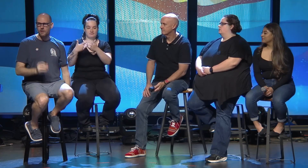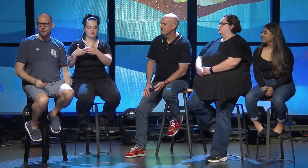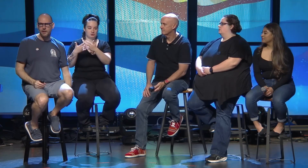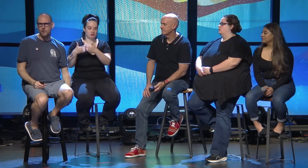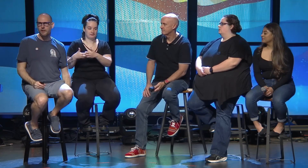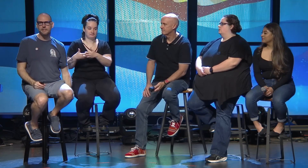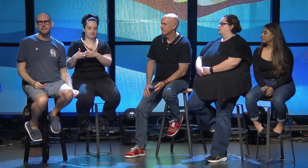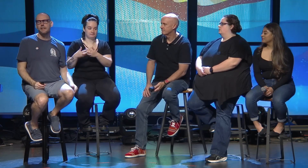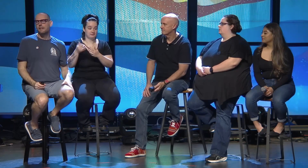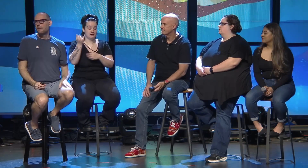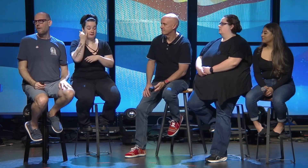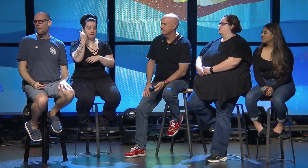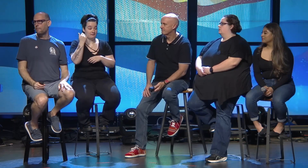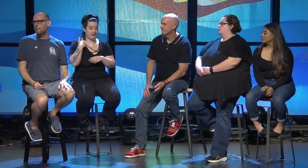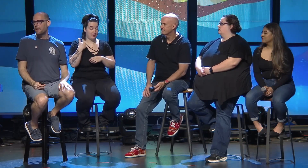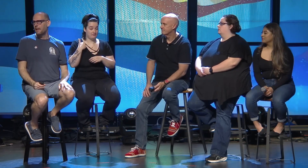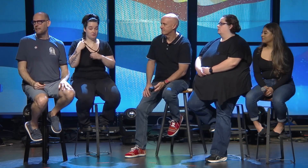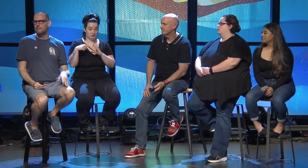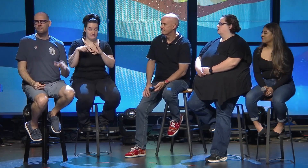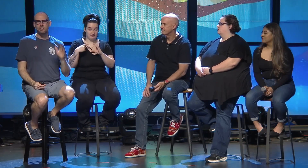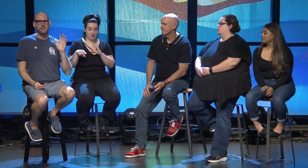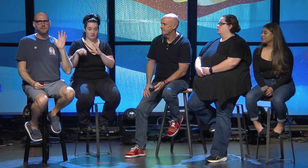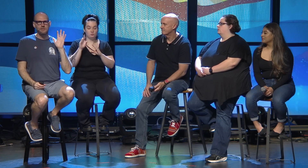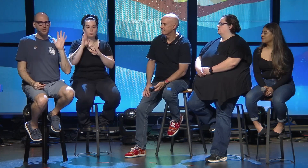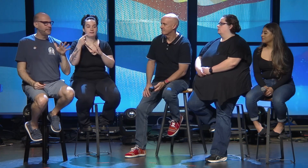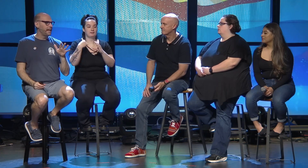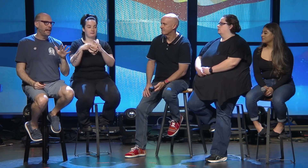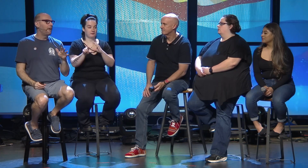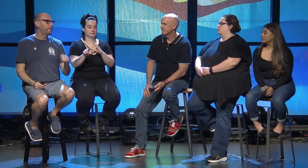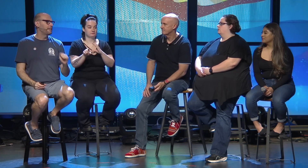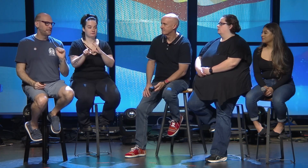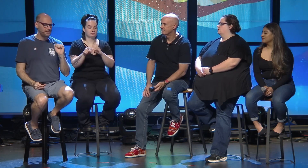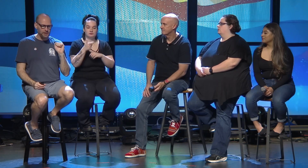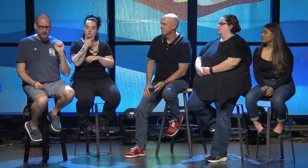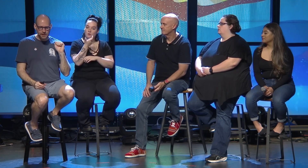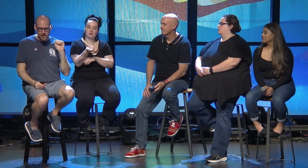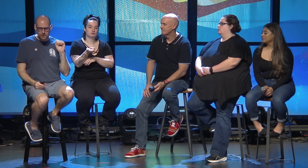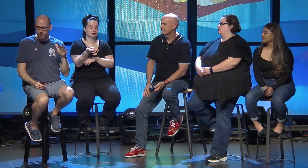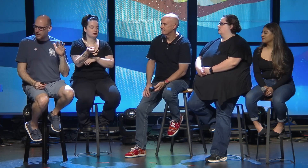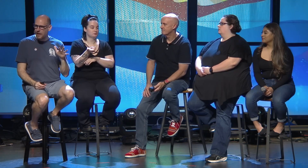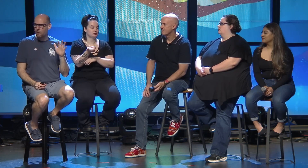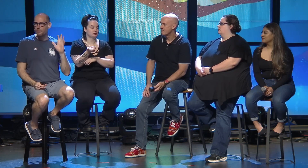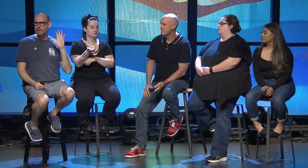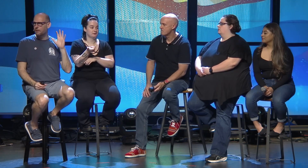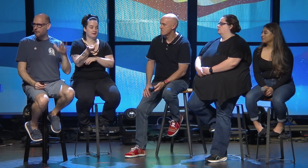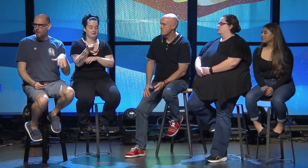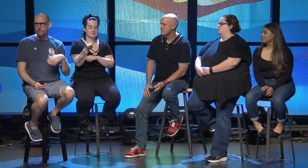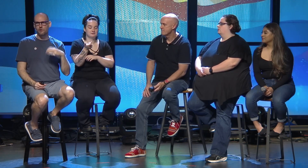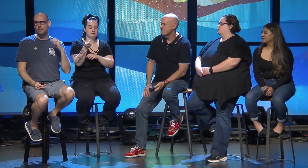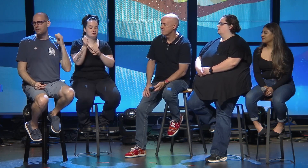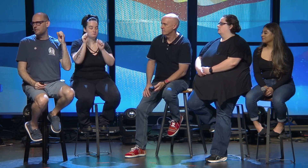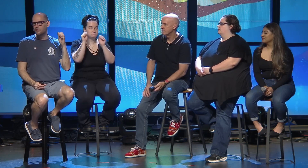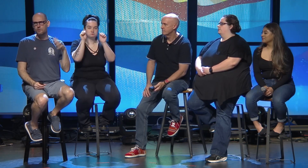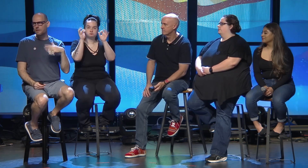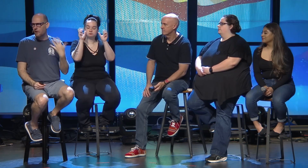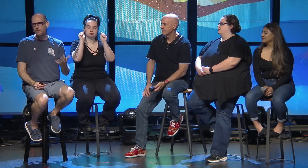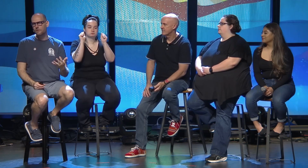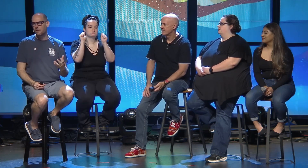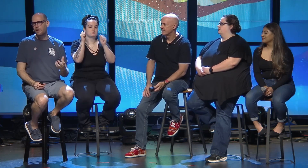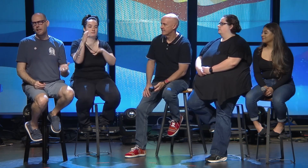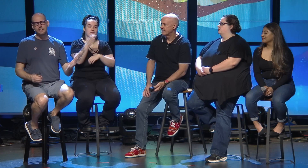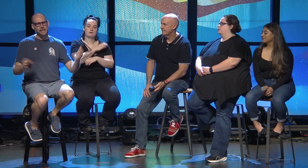long as we have your email address. And just check that out. It's really eye-opening and powerful, and it deals